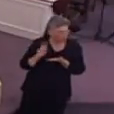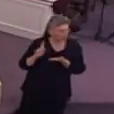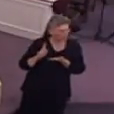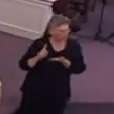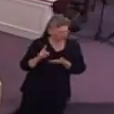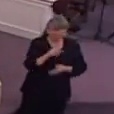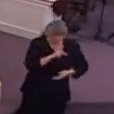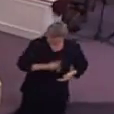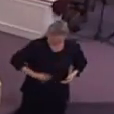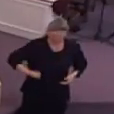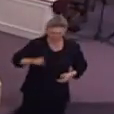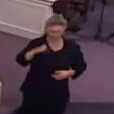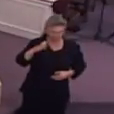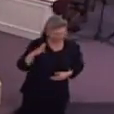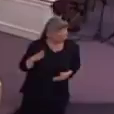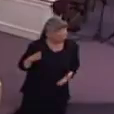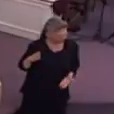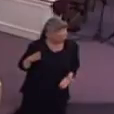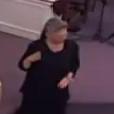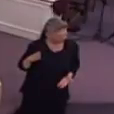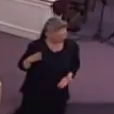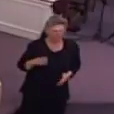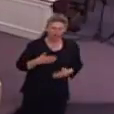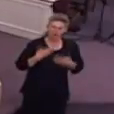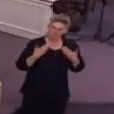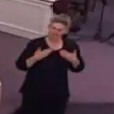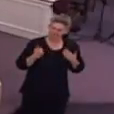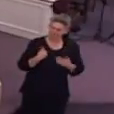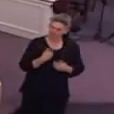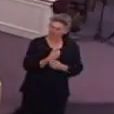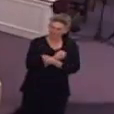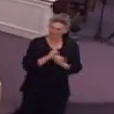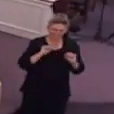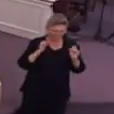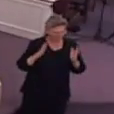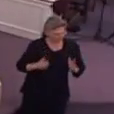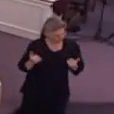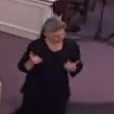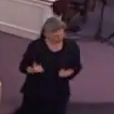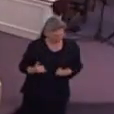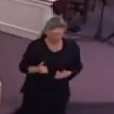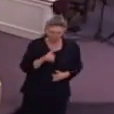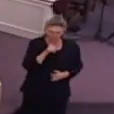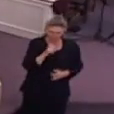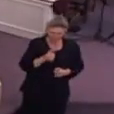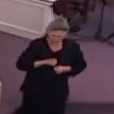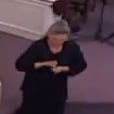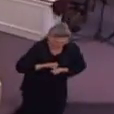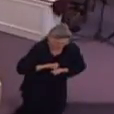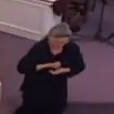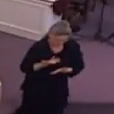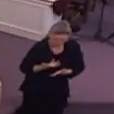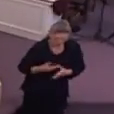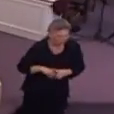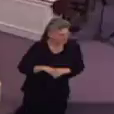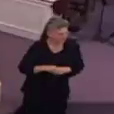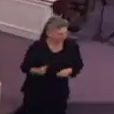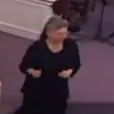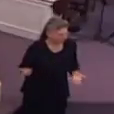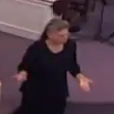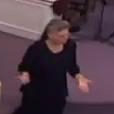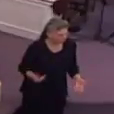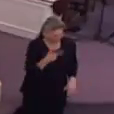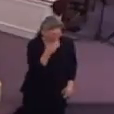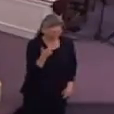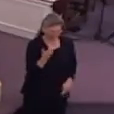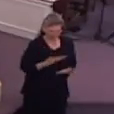of God. Hallelujah. I'm glad that we've got a Savior today that doesn't take us and throw us in the garbage heap, amen, because